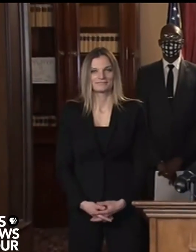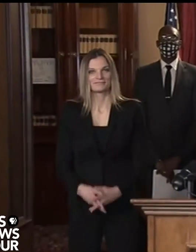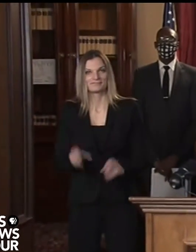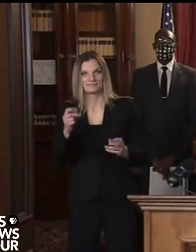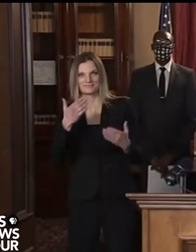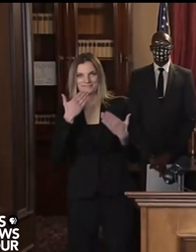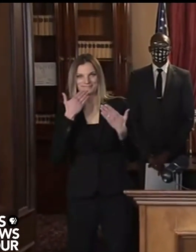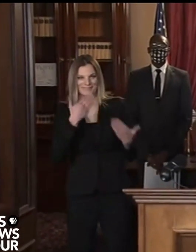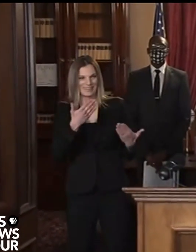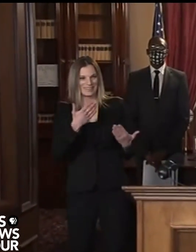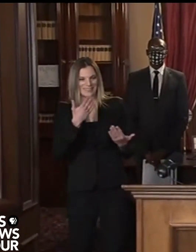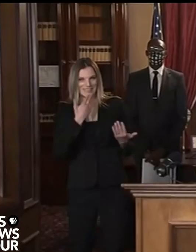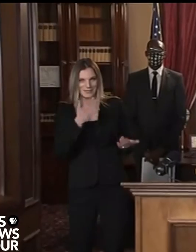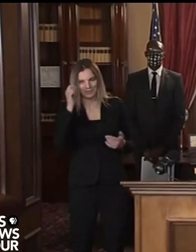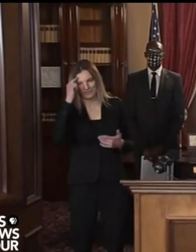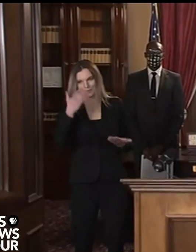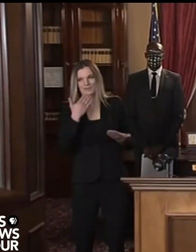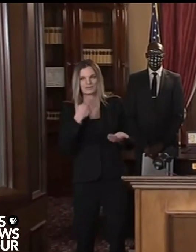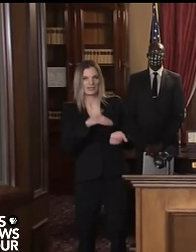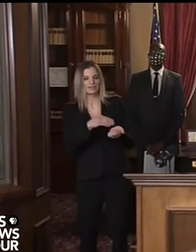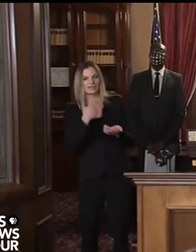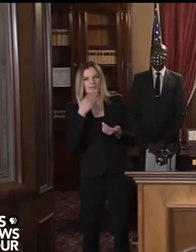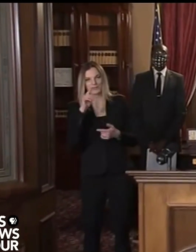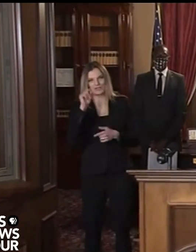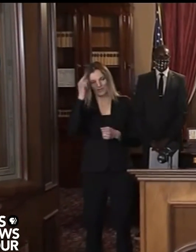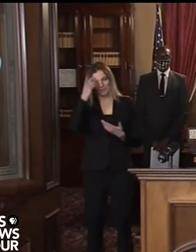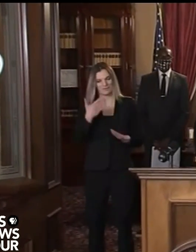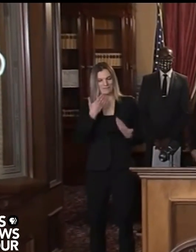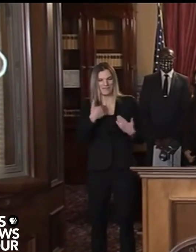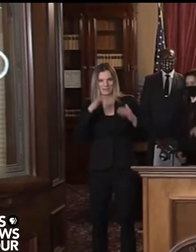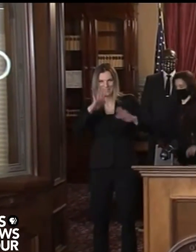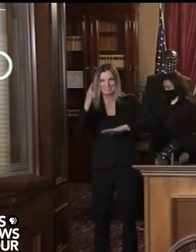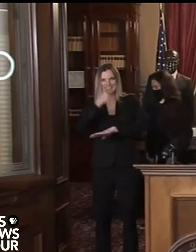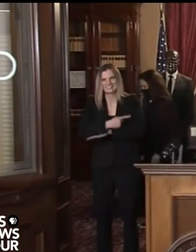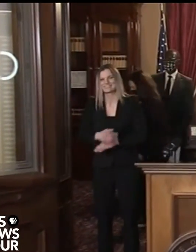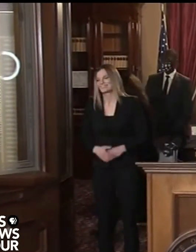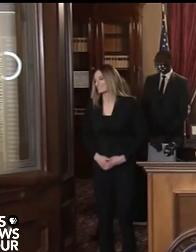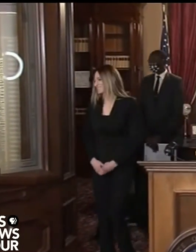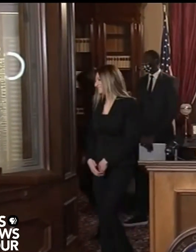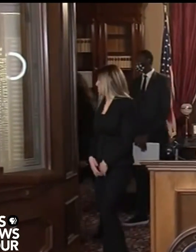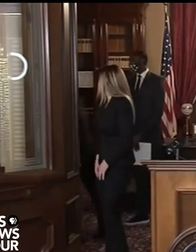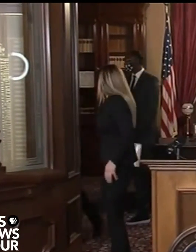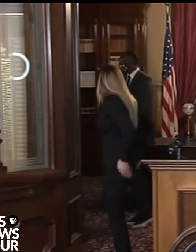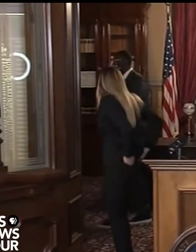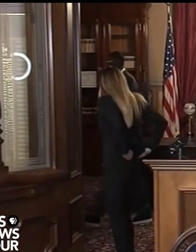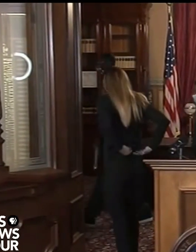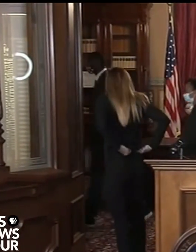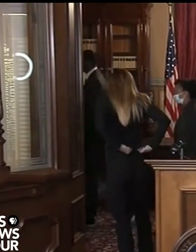Okay, thank you, Dr. Caudill. Thank you, Governor. Thank you, Lieutenant Governor. Have a great day, everybody. Thank you.